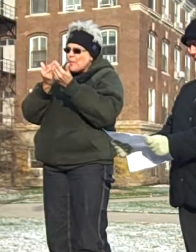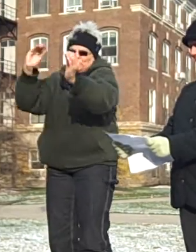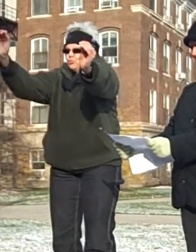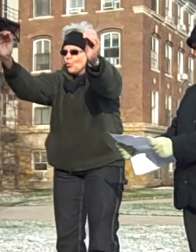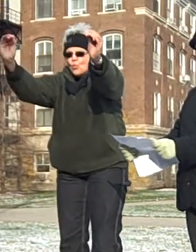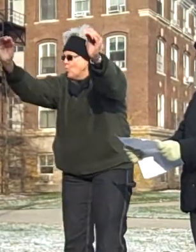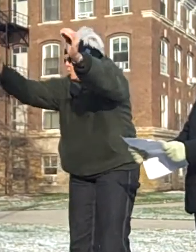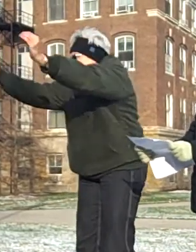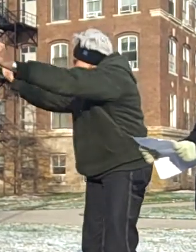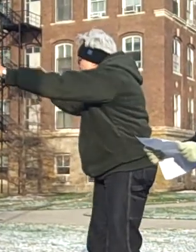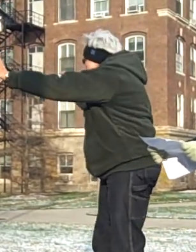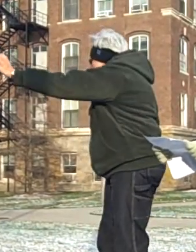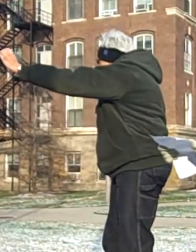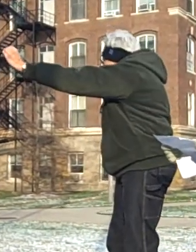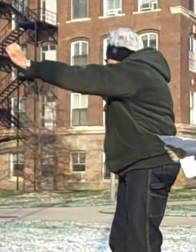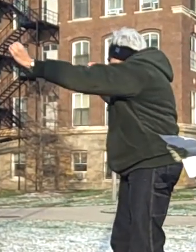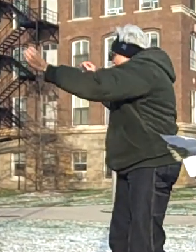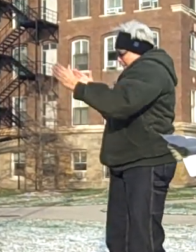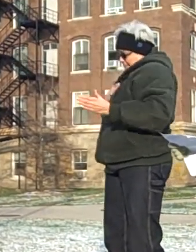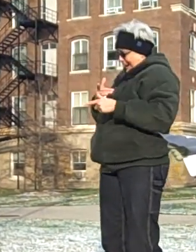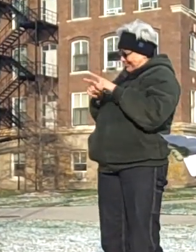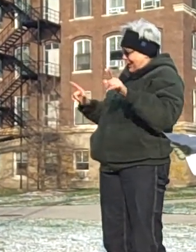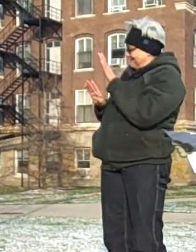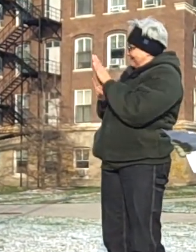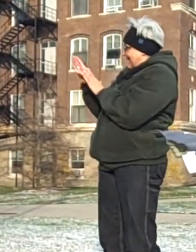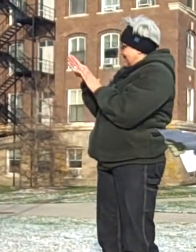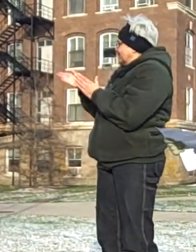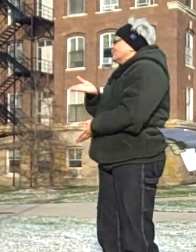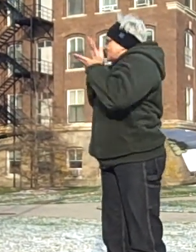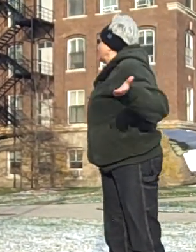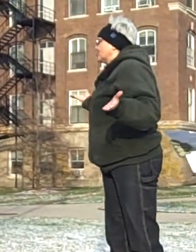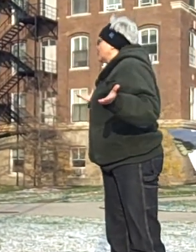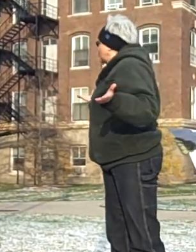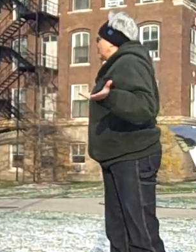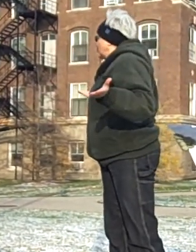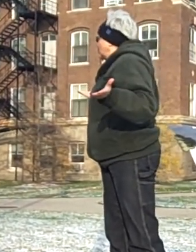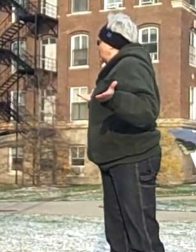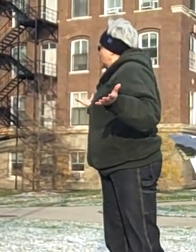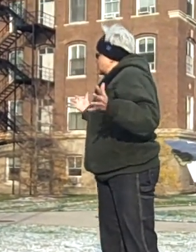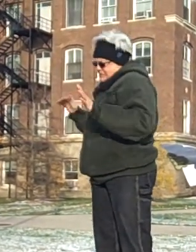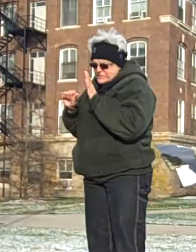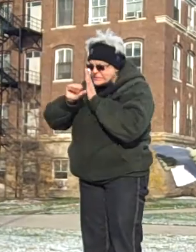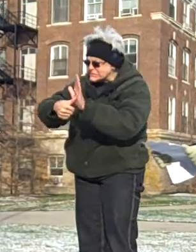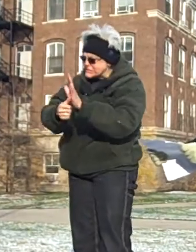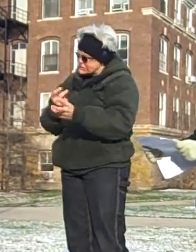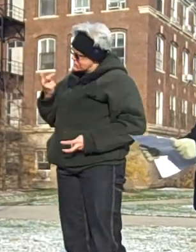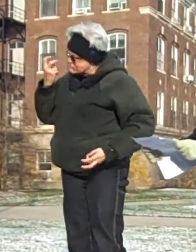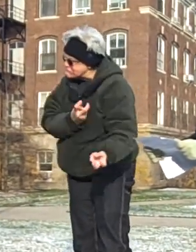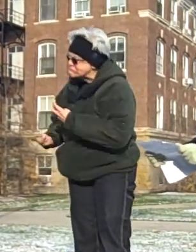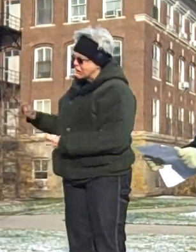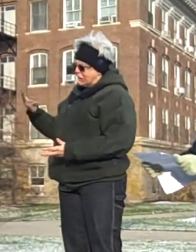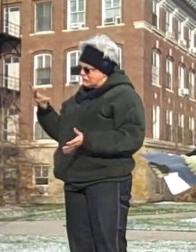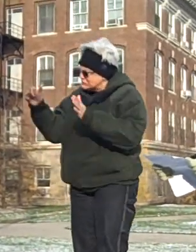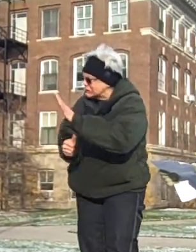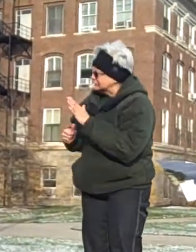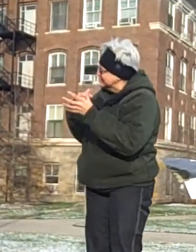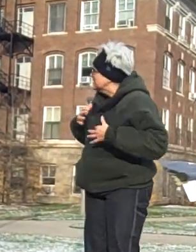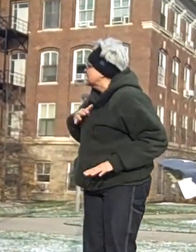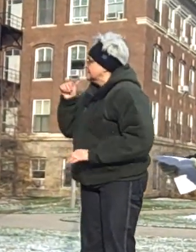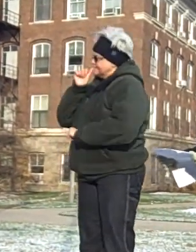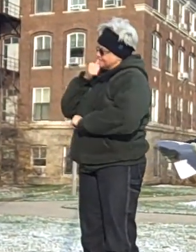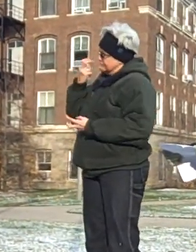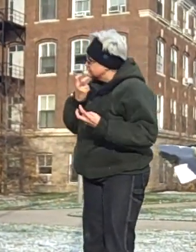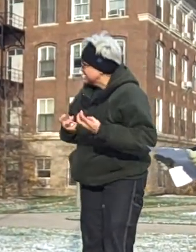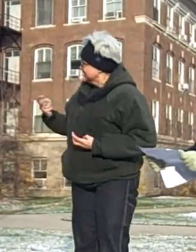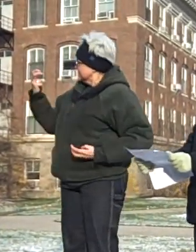very, very little. Actually, almost nothing. My days were spent on speech. My language development did not occur. Day